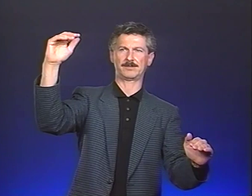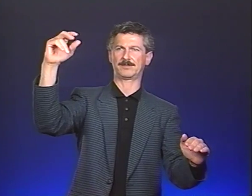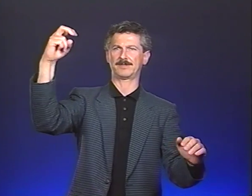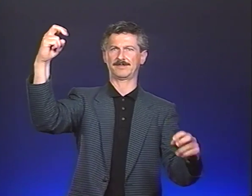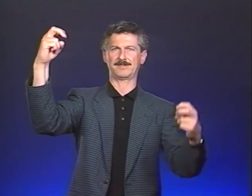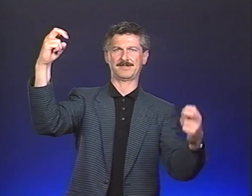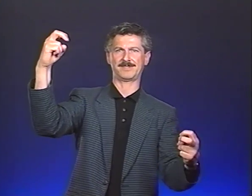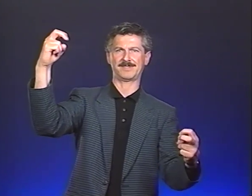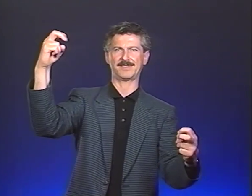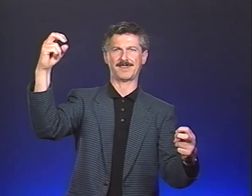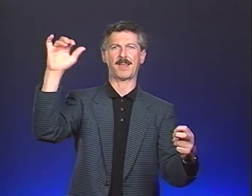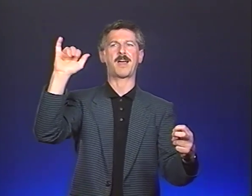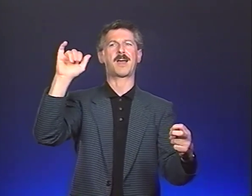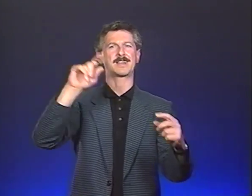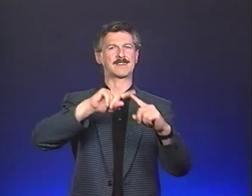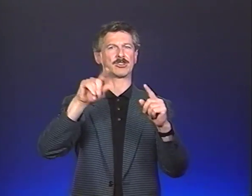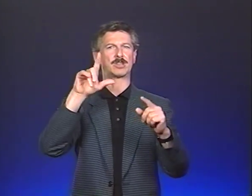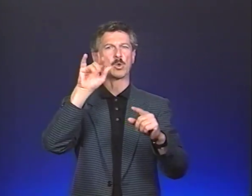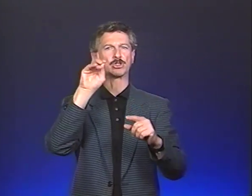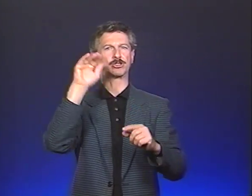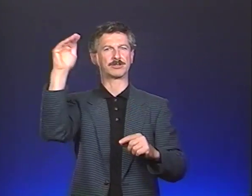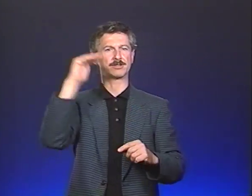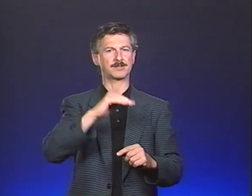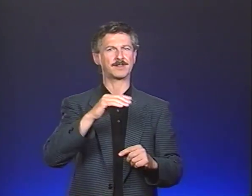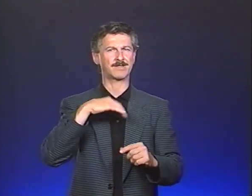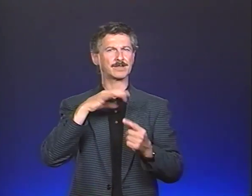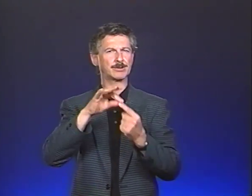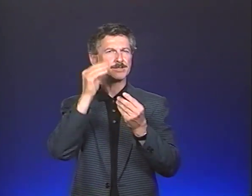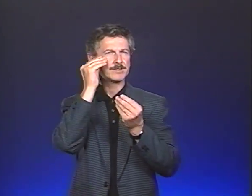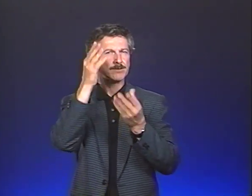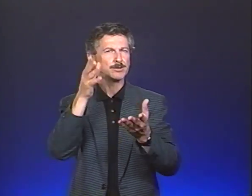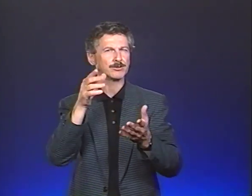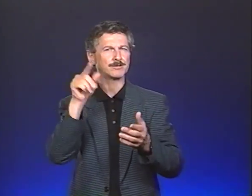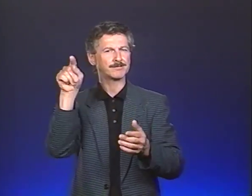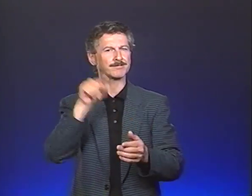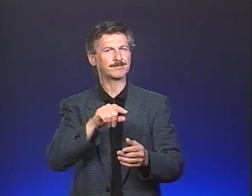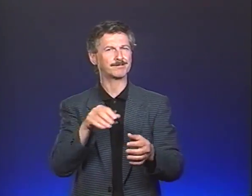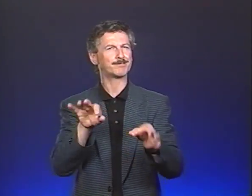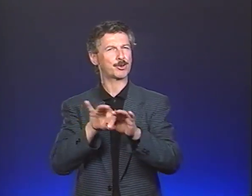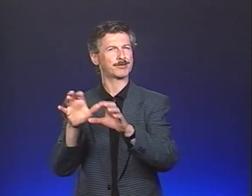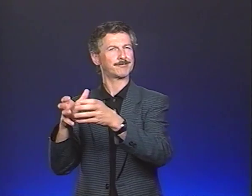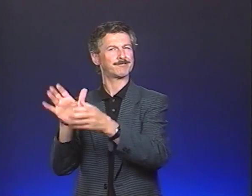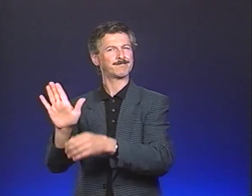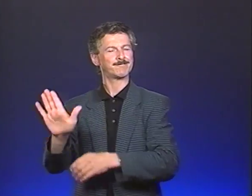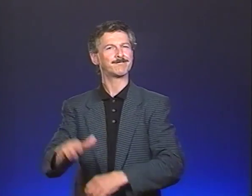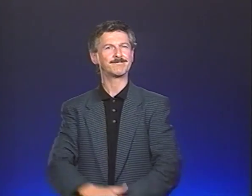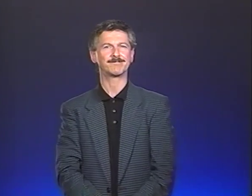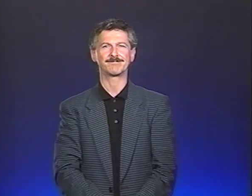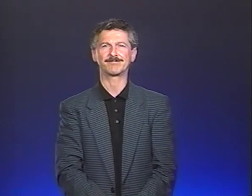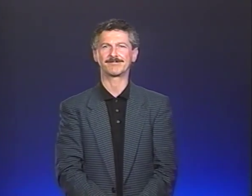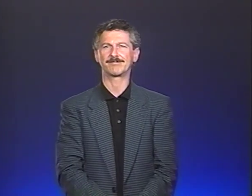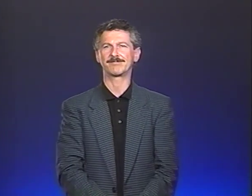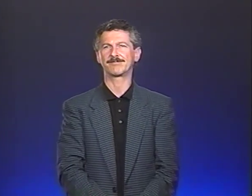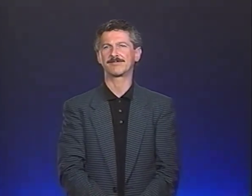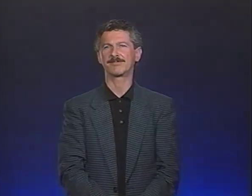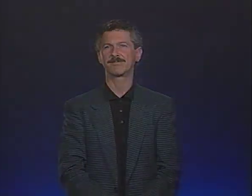level. If I'm telling the story from my perspective, the sign would be made at eye level. So these are differences in how these signs are